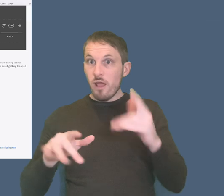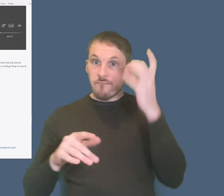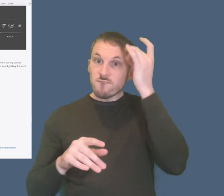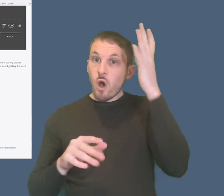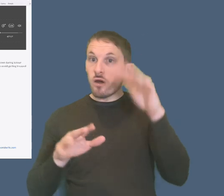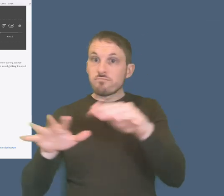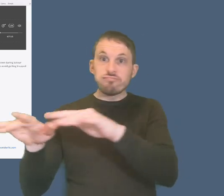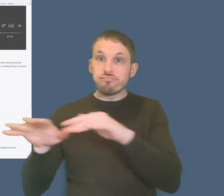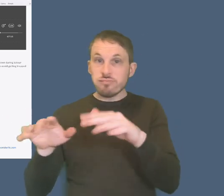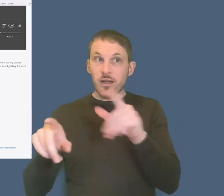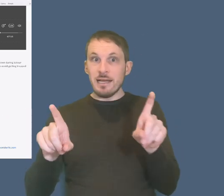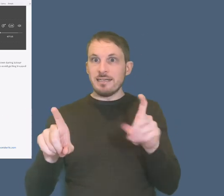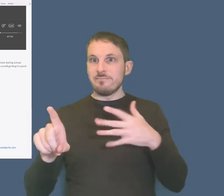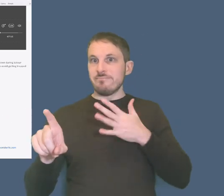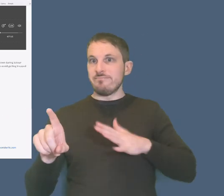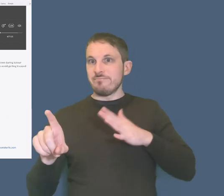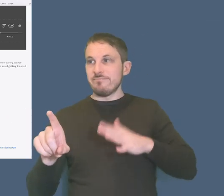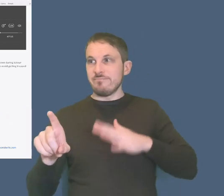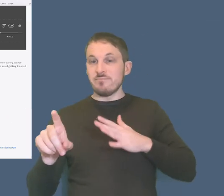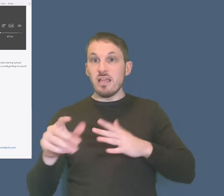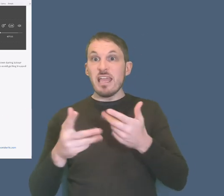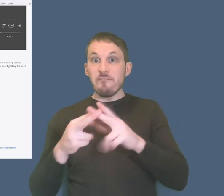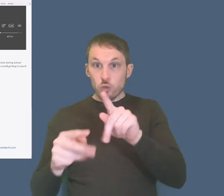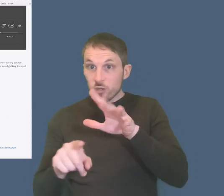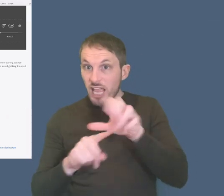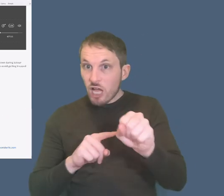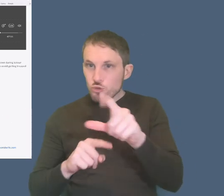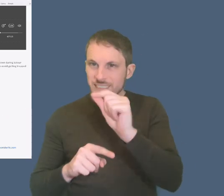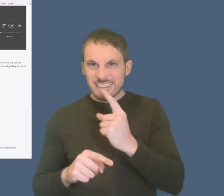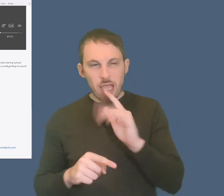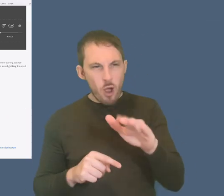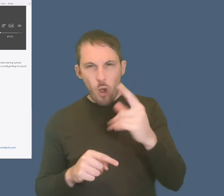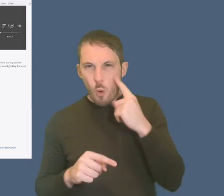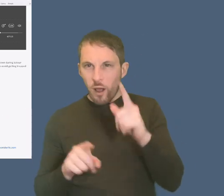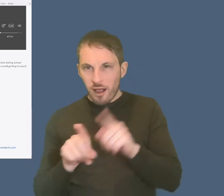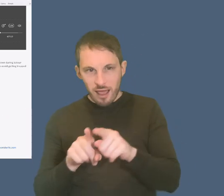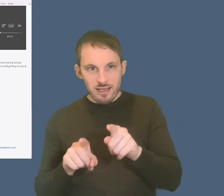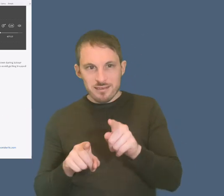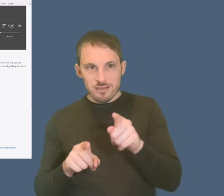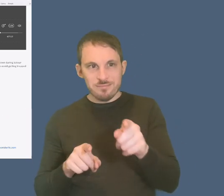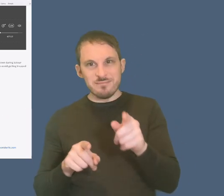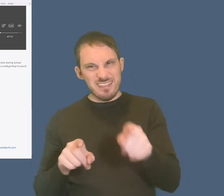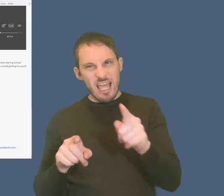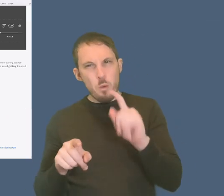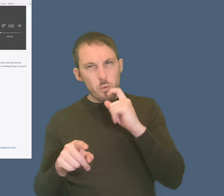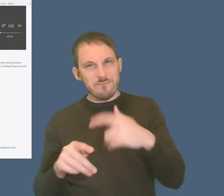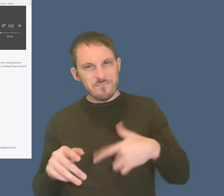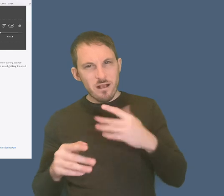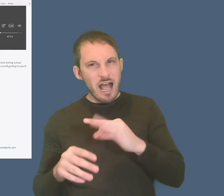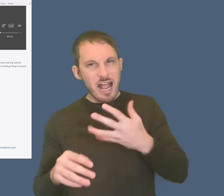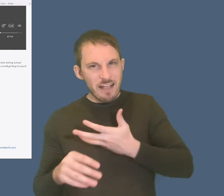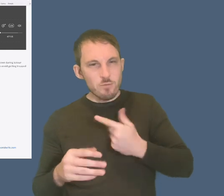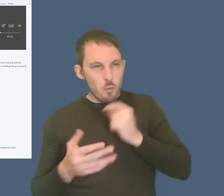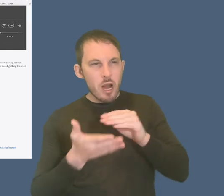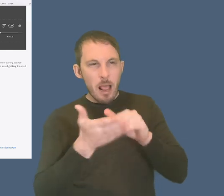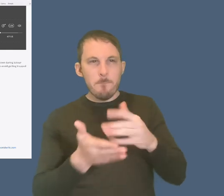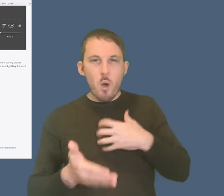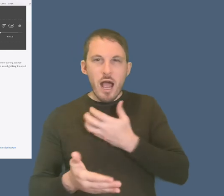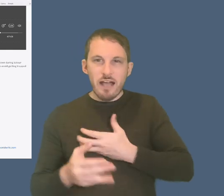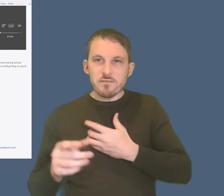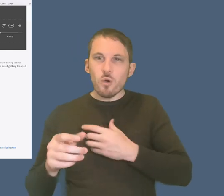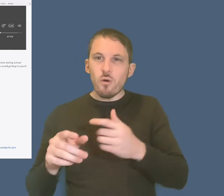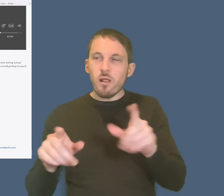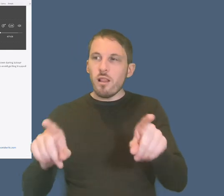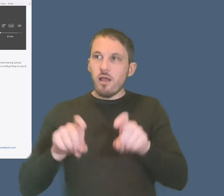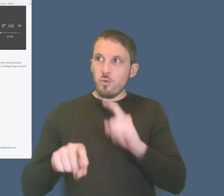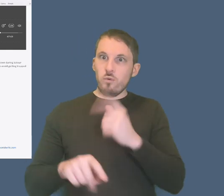uncomfortable. Let me help you into a more comfortable position. This could be a life-changing part of this woman's journey. And so we need to